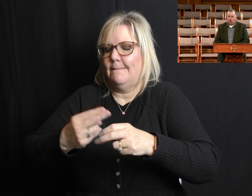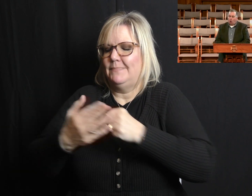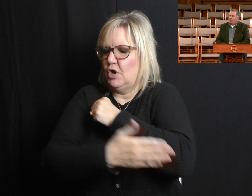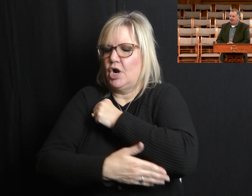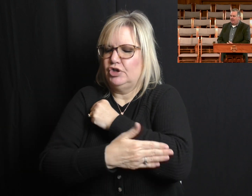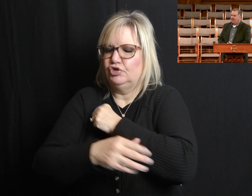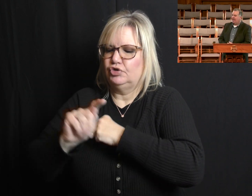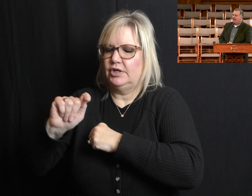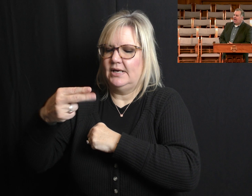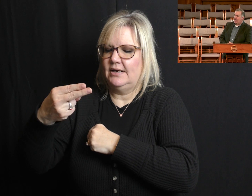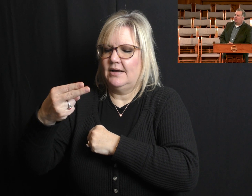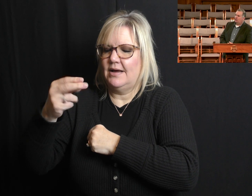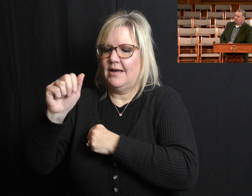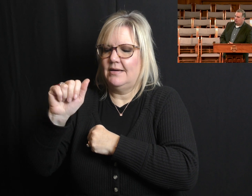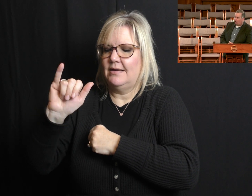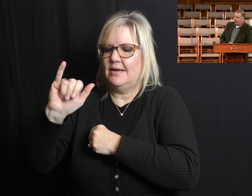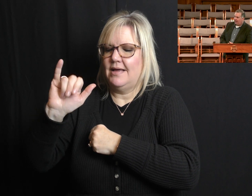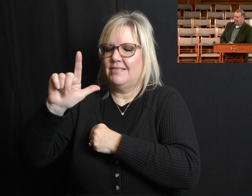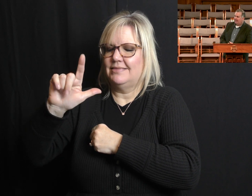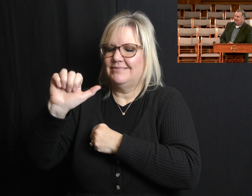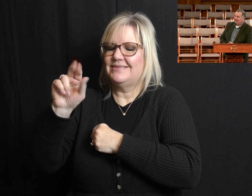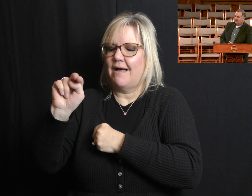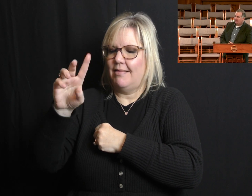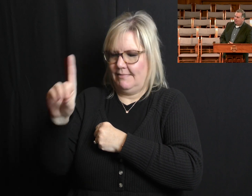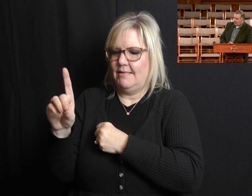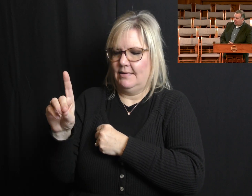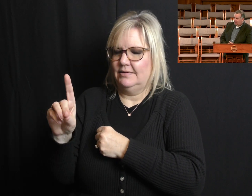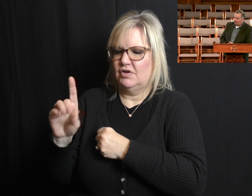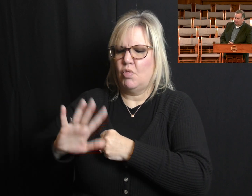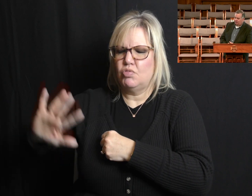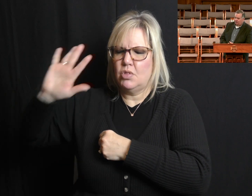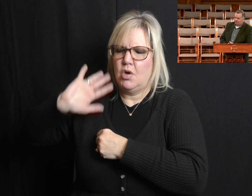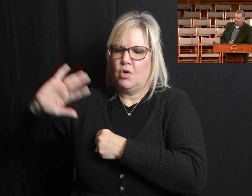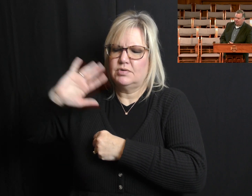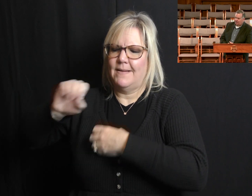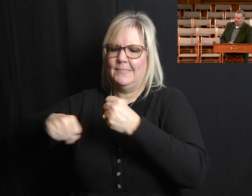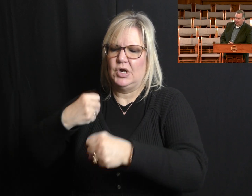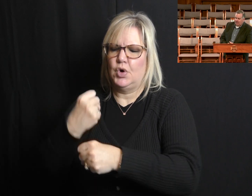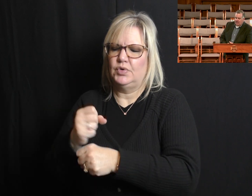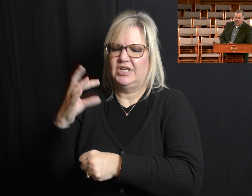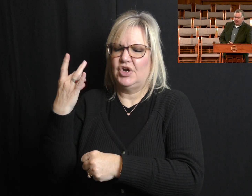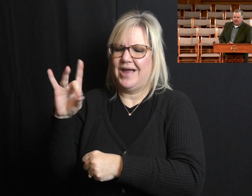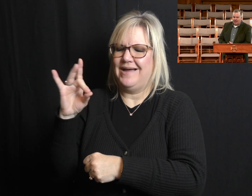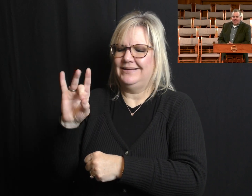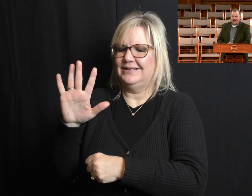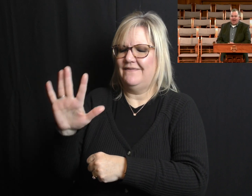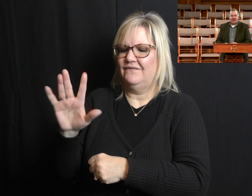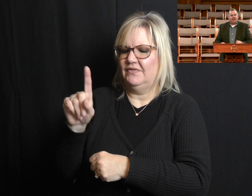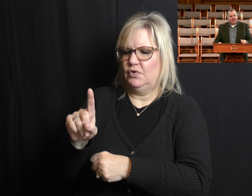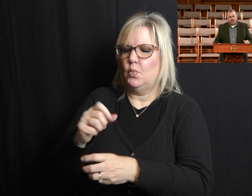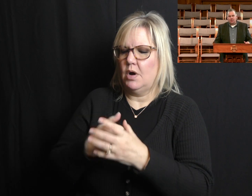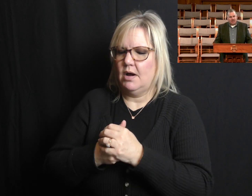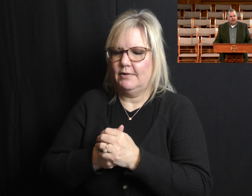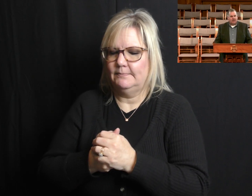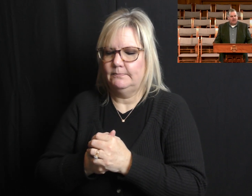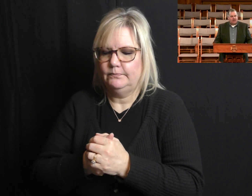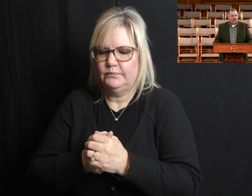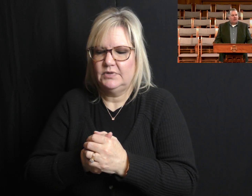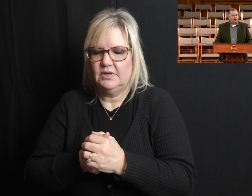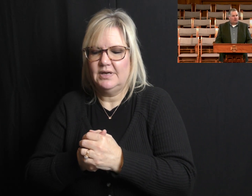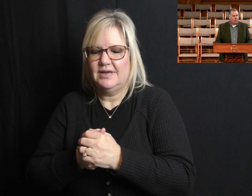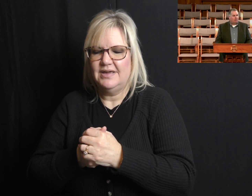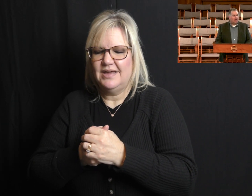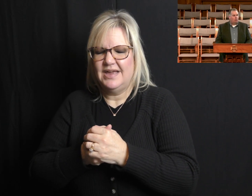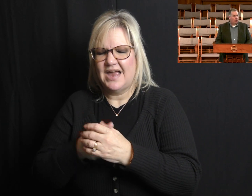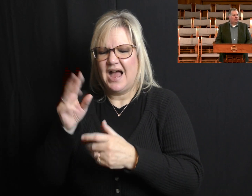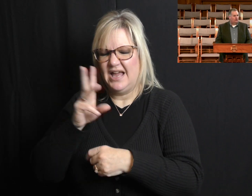for tormenting and destroying his enemies. If the king had an enemy that